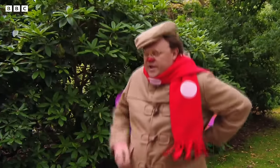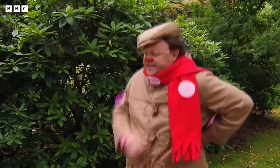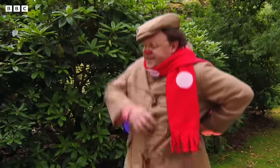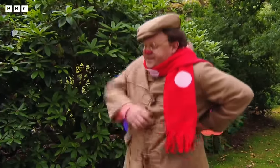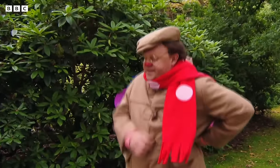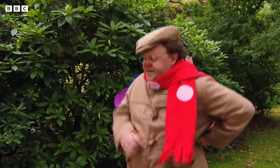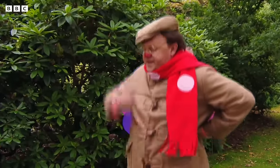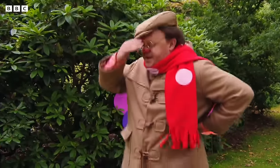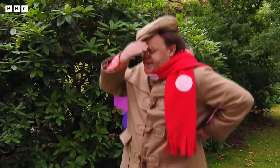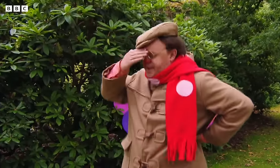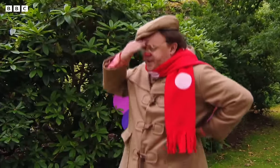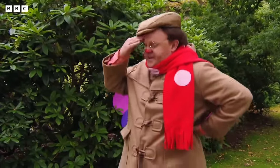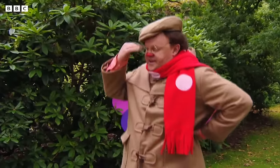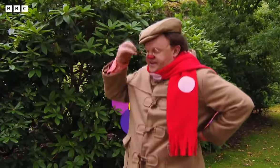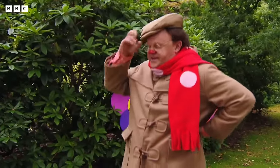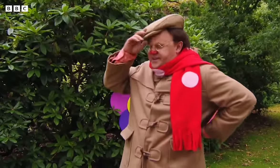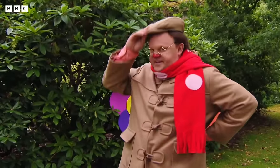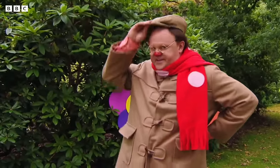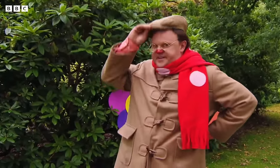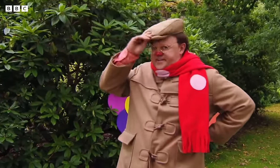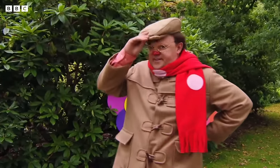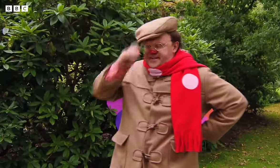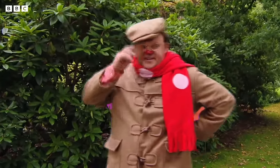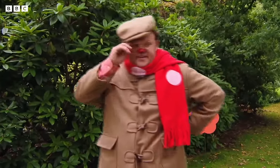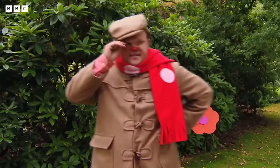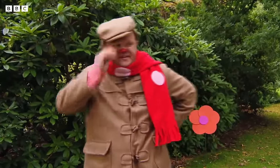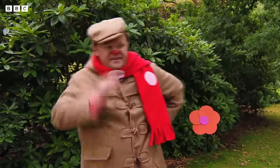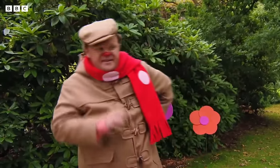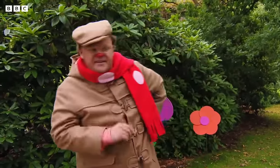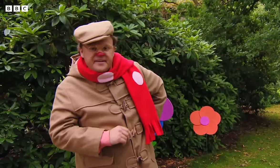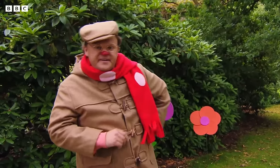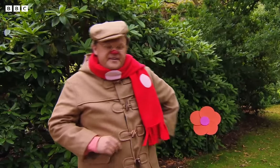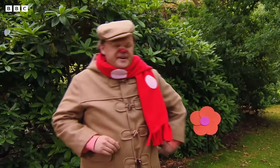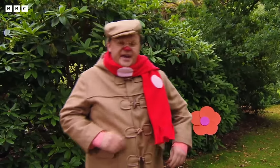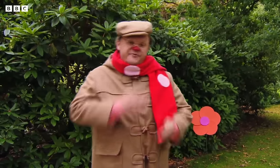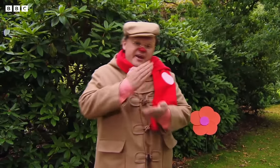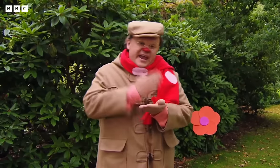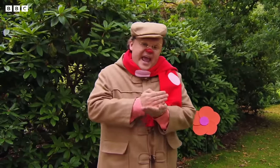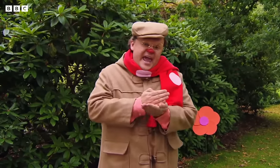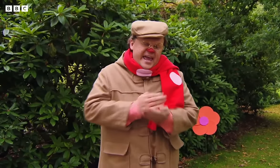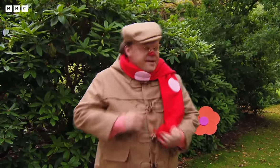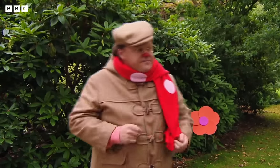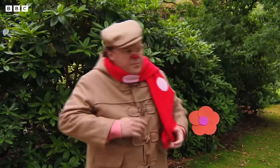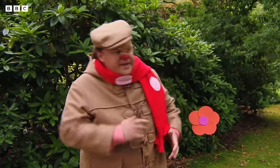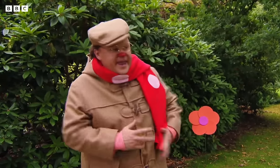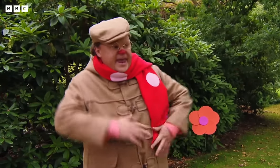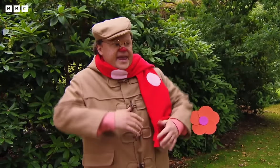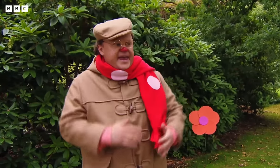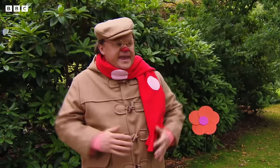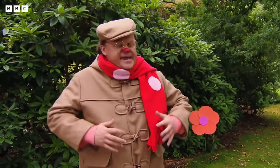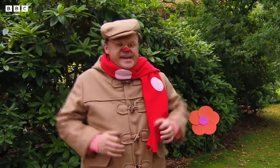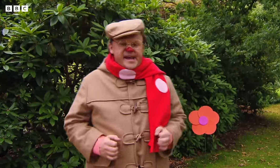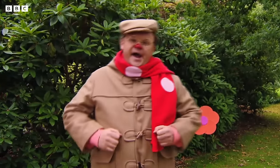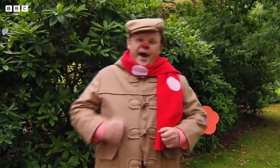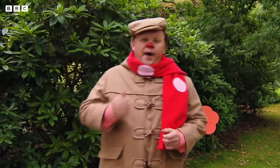Mr Tumble would really like to go up and down on a seesaw with you. Really? Really, really. Oh,